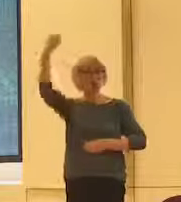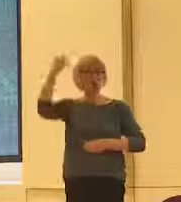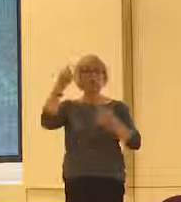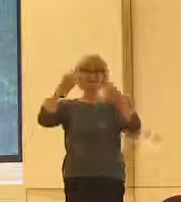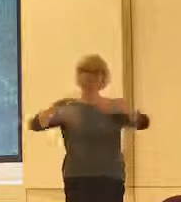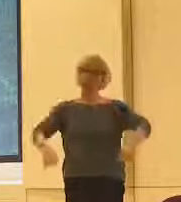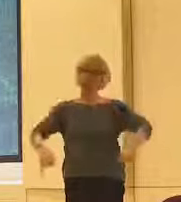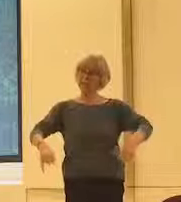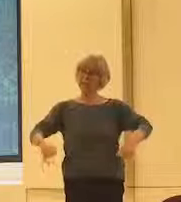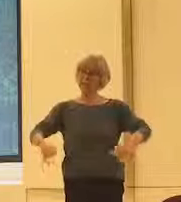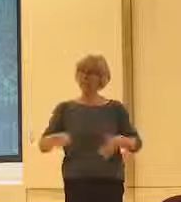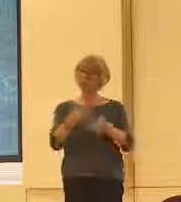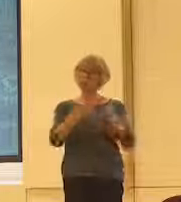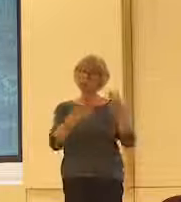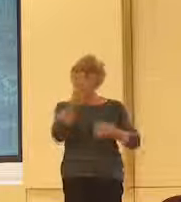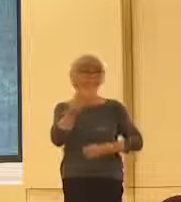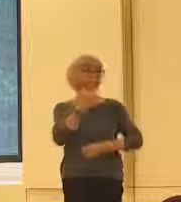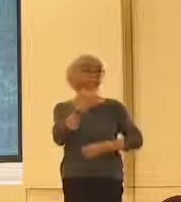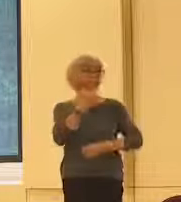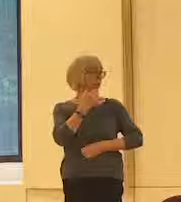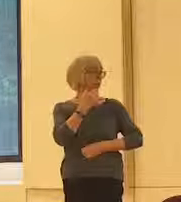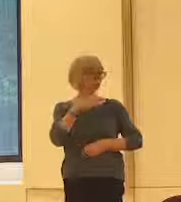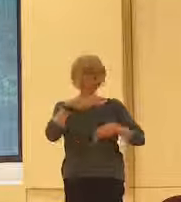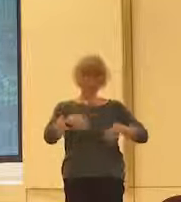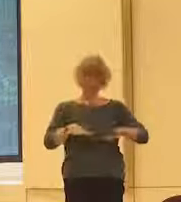the British government have failed disabled people,